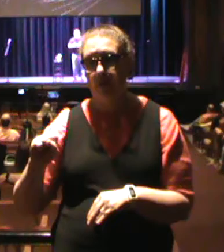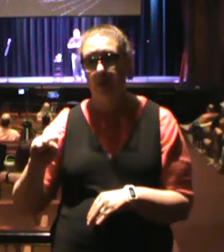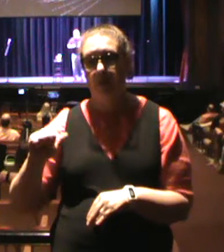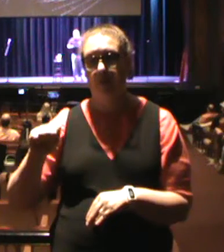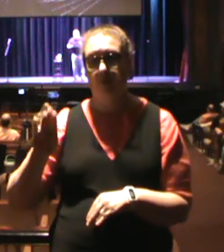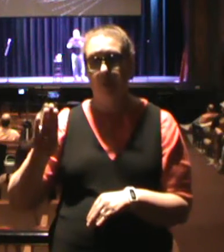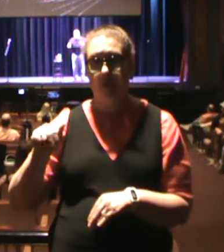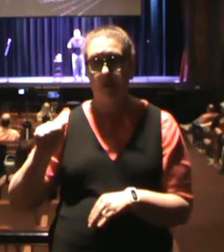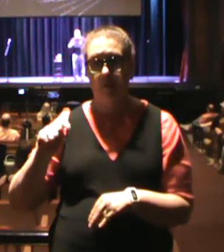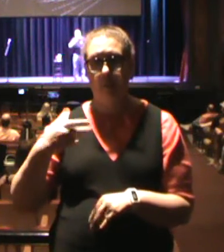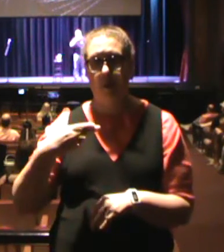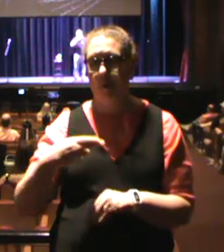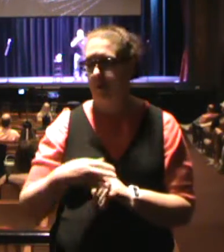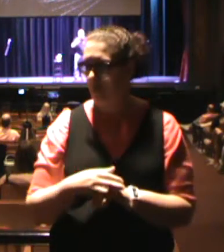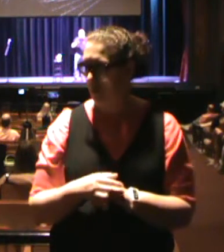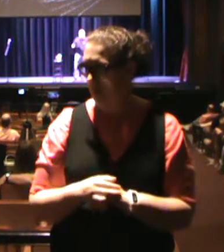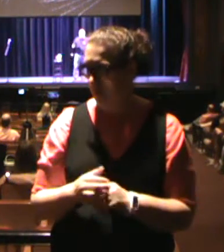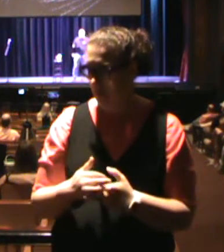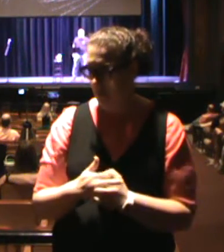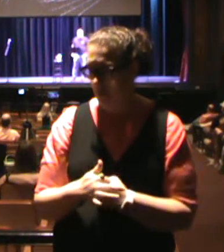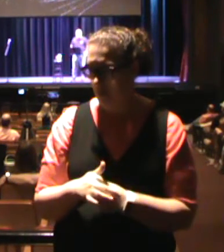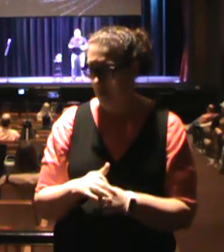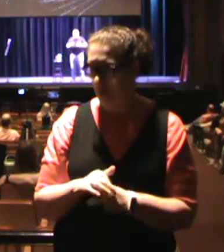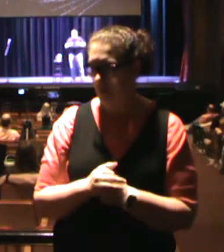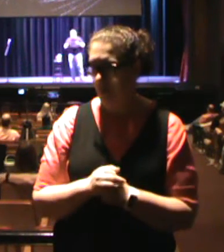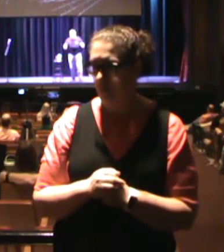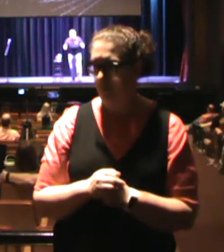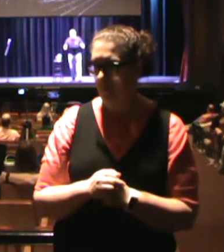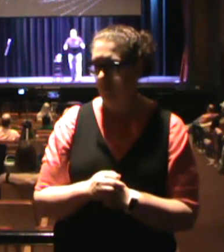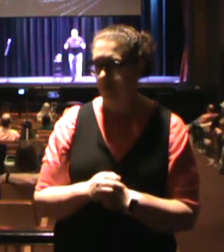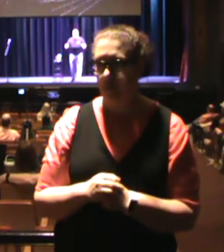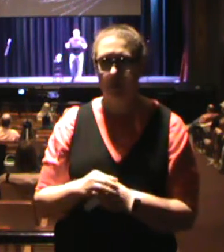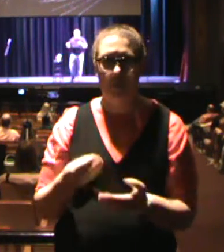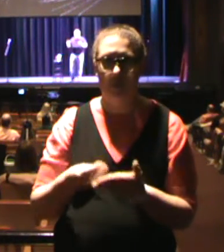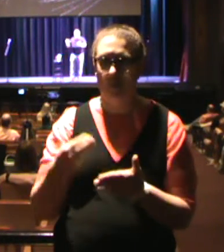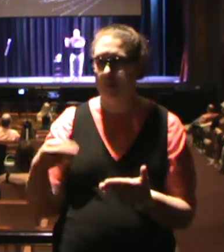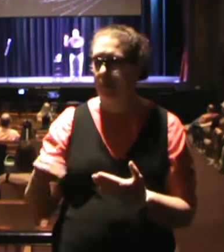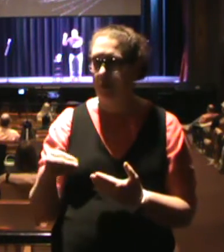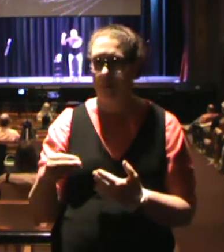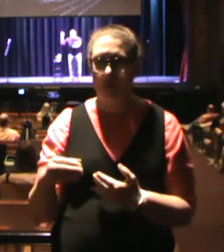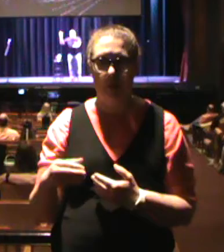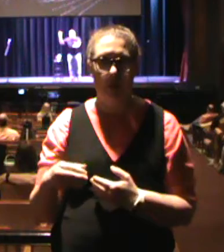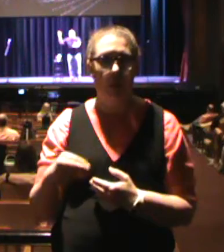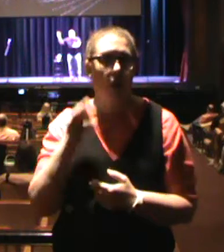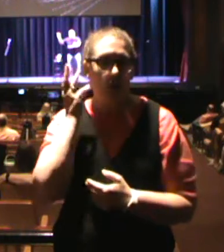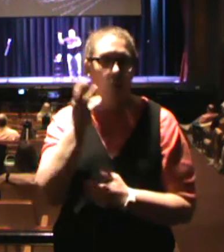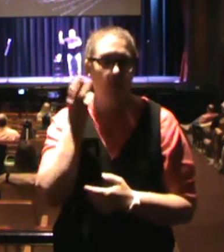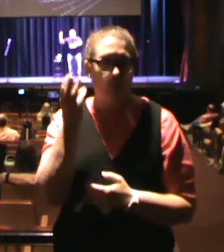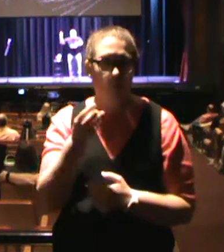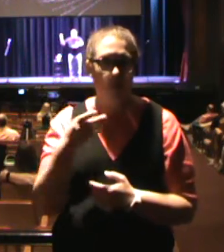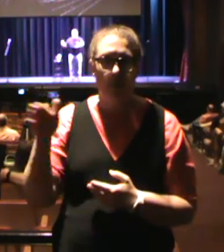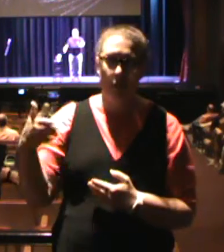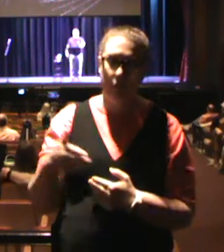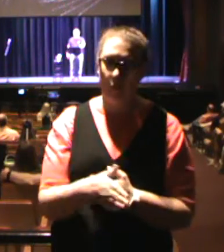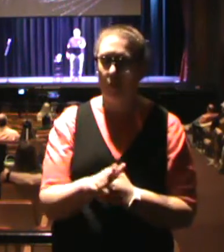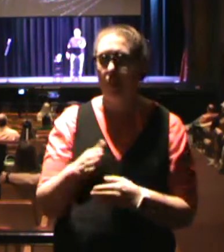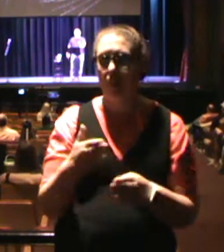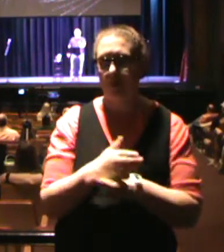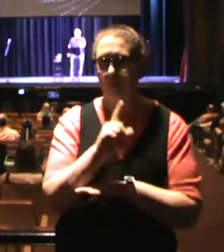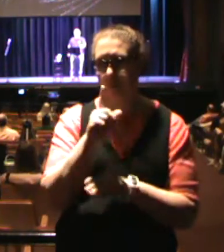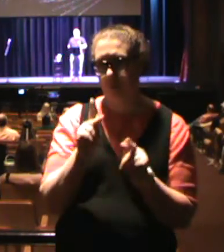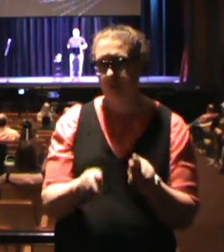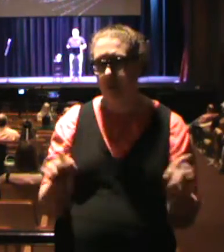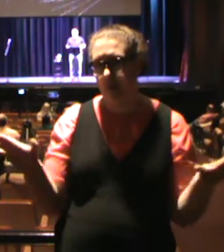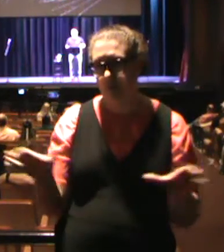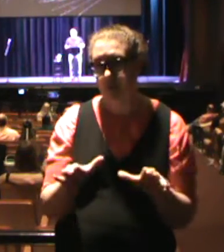merchandise. The tannaries were importing fish and all kinds of merchandise. I mean, it was a free-for-all. Once one person did it, the rest followed.